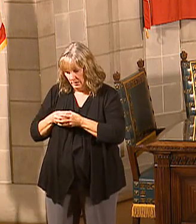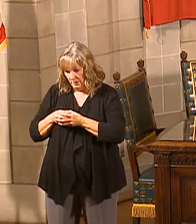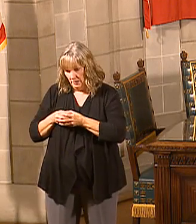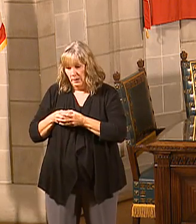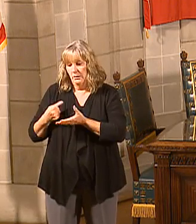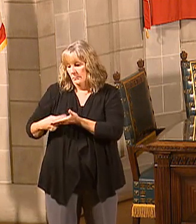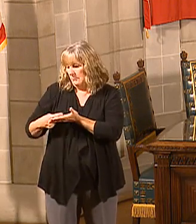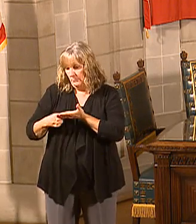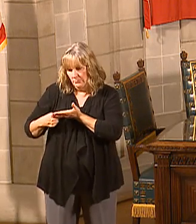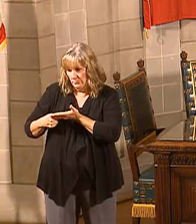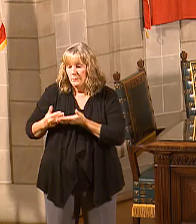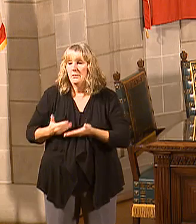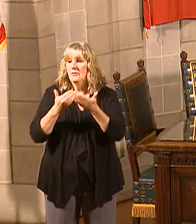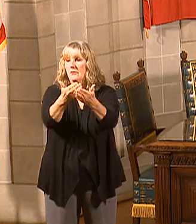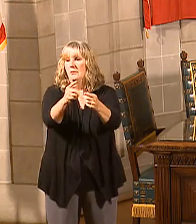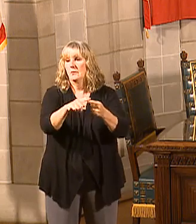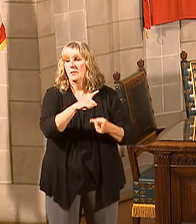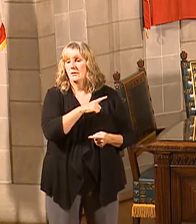and taking it to the legislature.